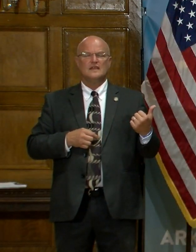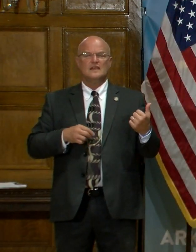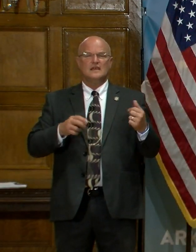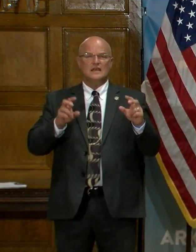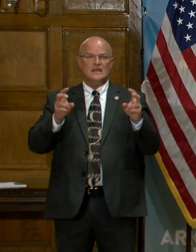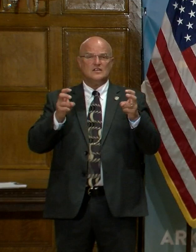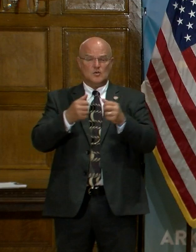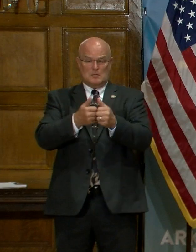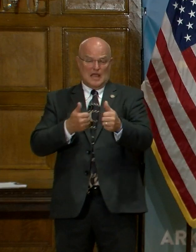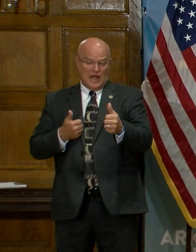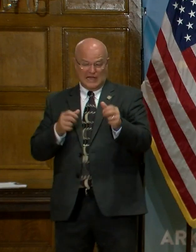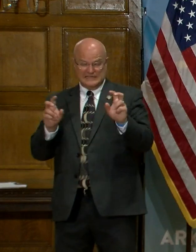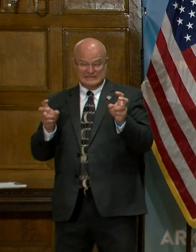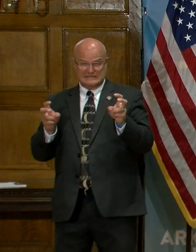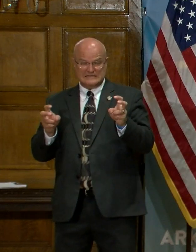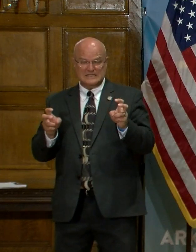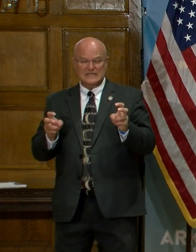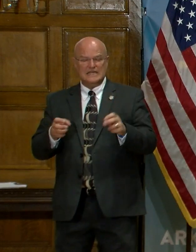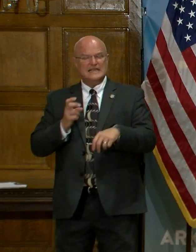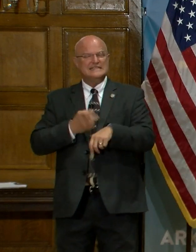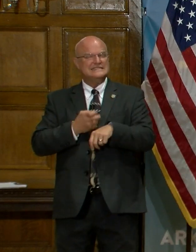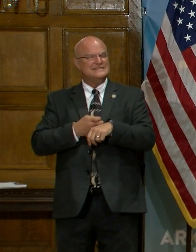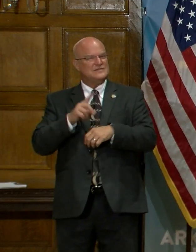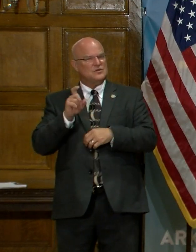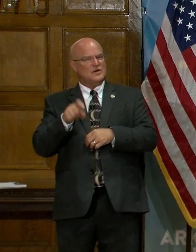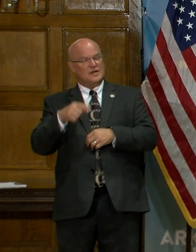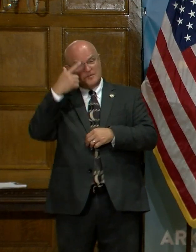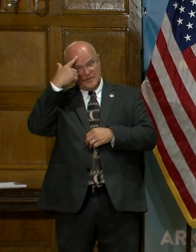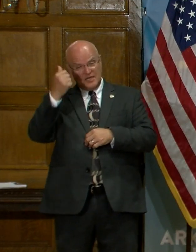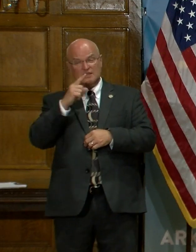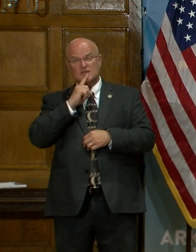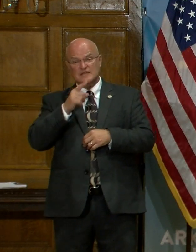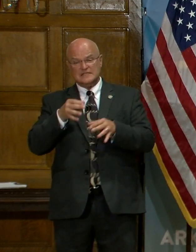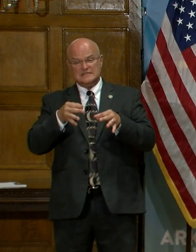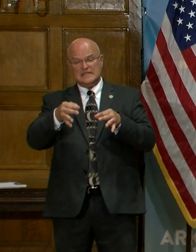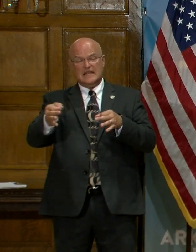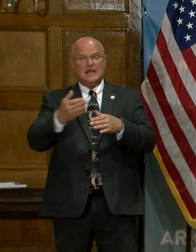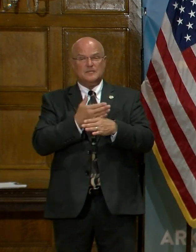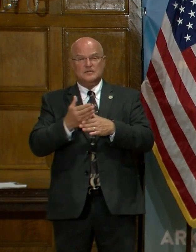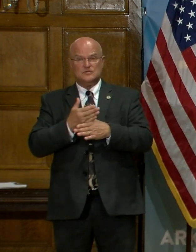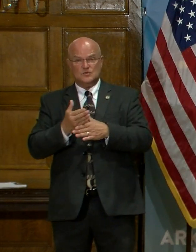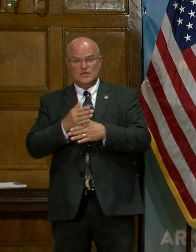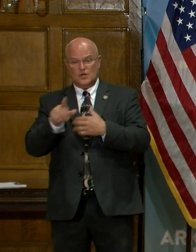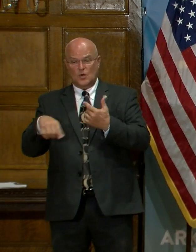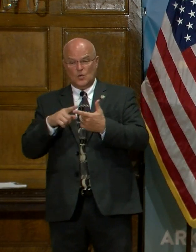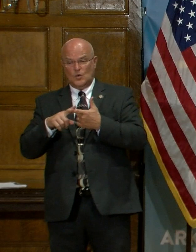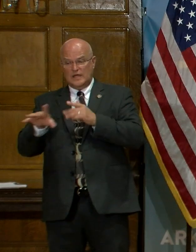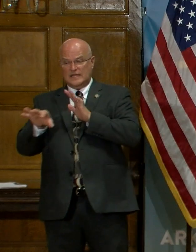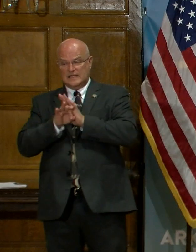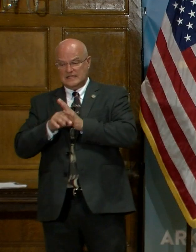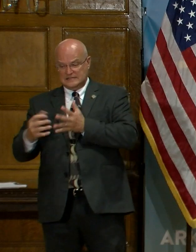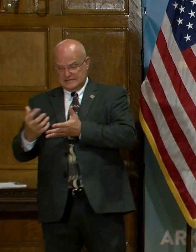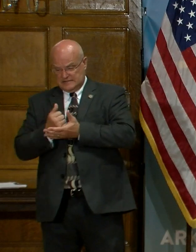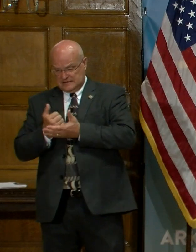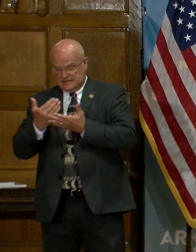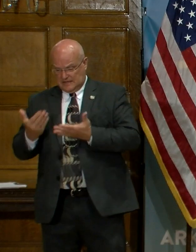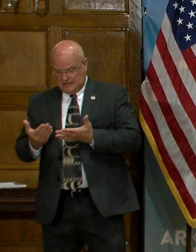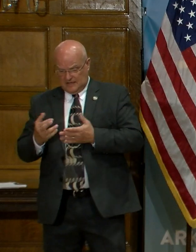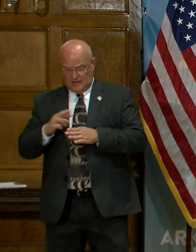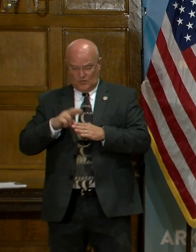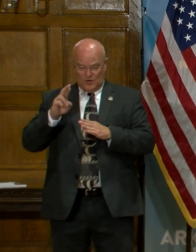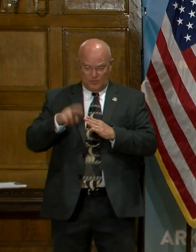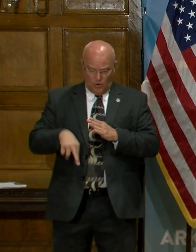In terms of behind, it's a difficult question to answer because there is a delay between when a sample is collected and when we get